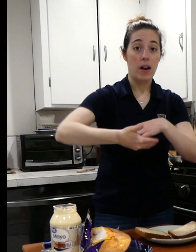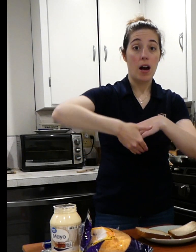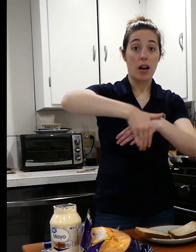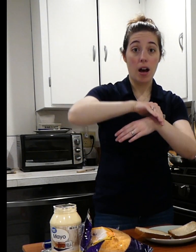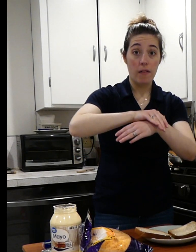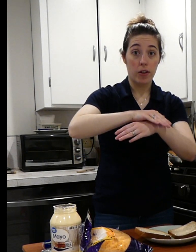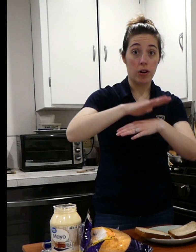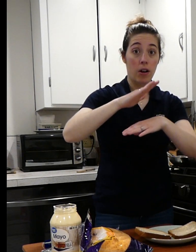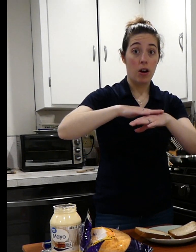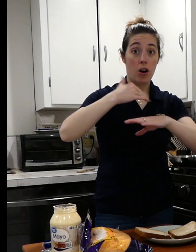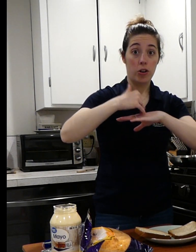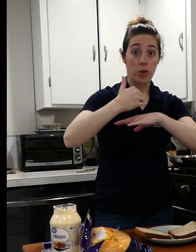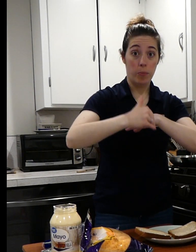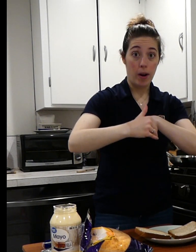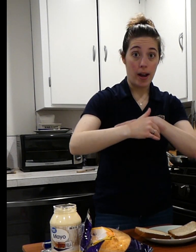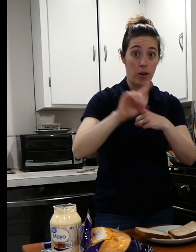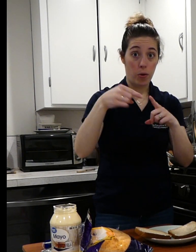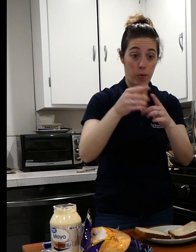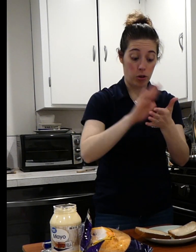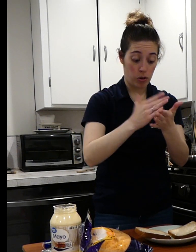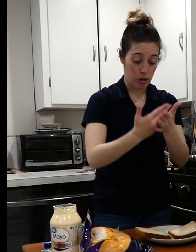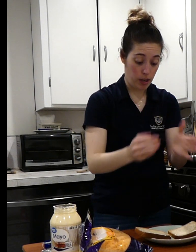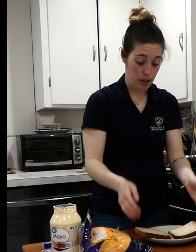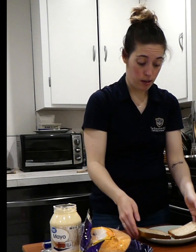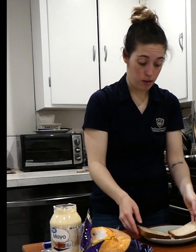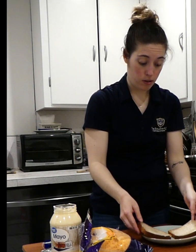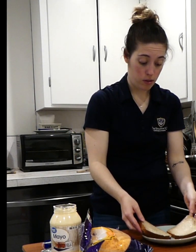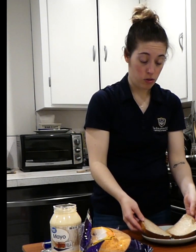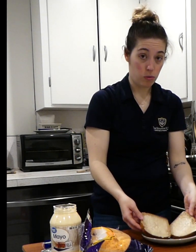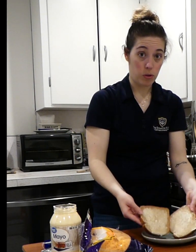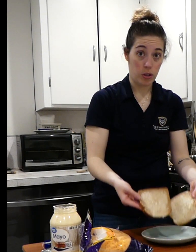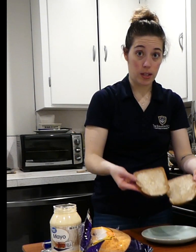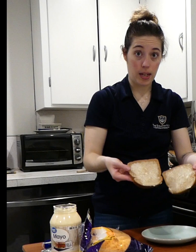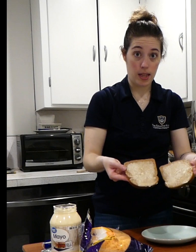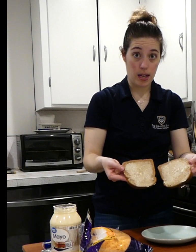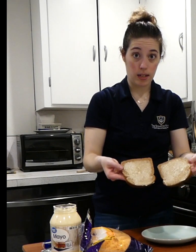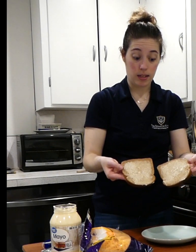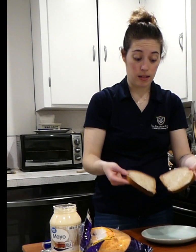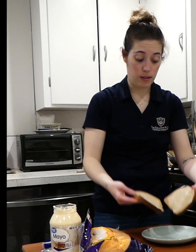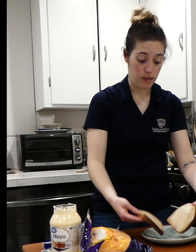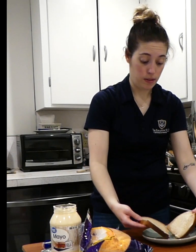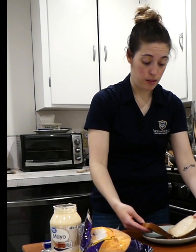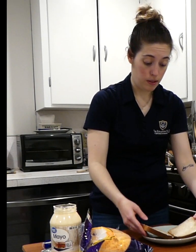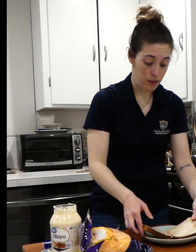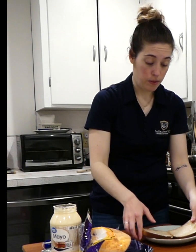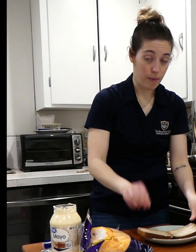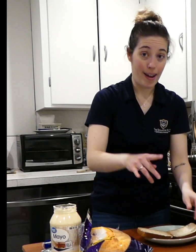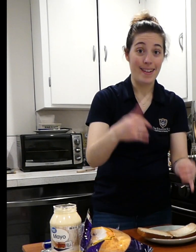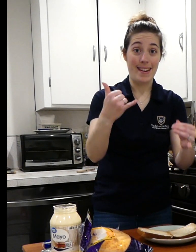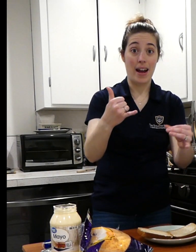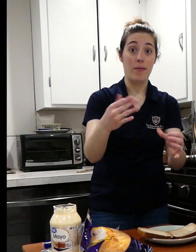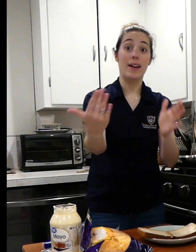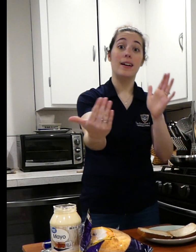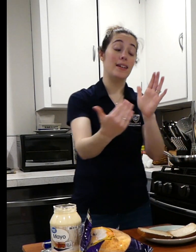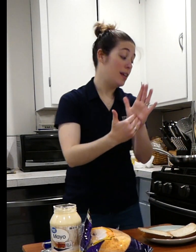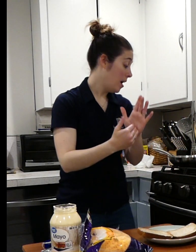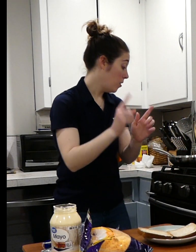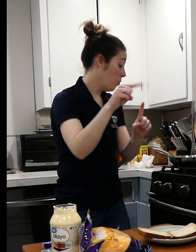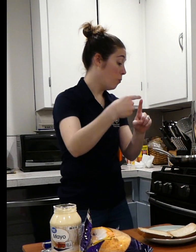a cover on your bread when you're cooking it. It looks like this. Okay, now, again, when